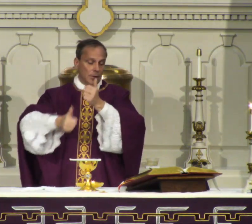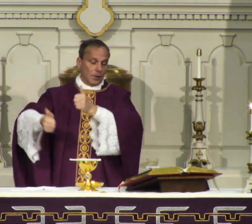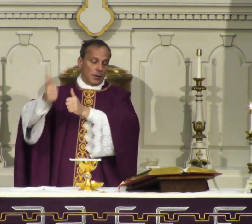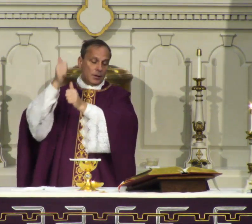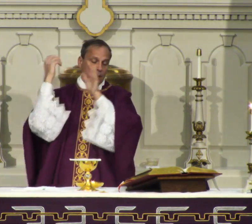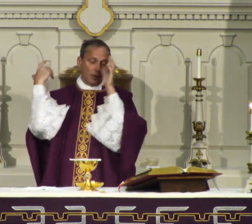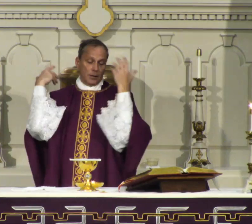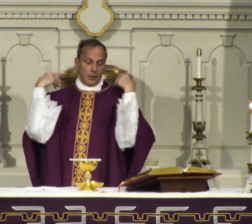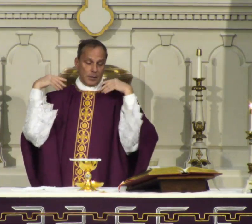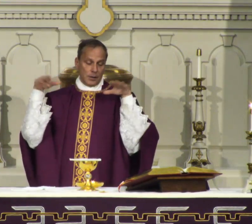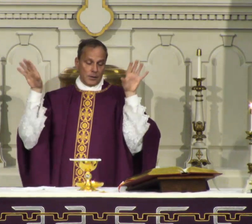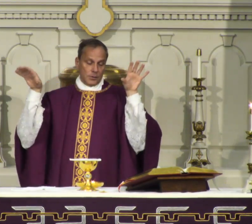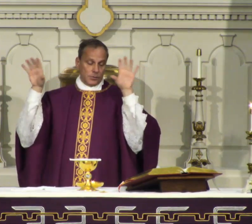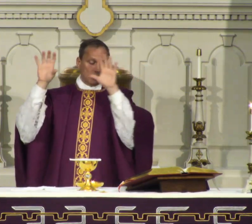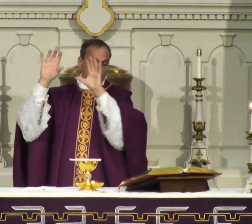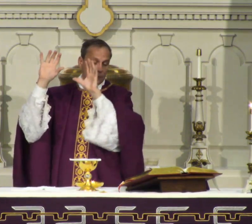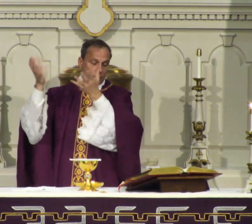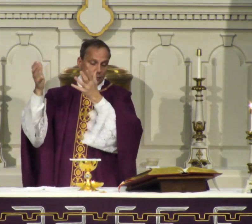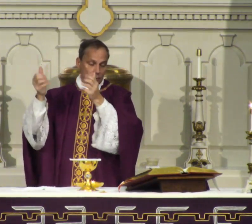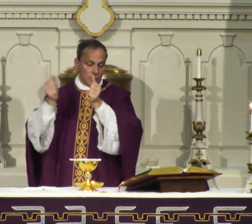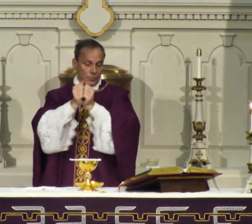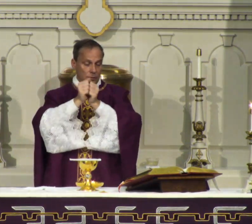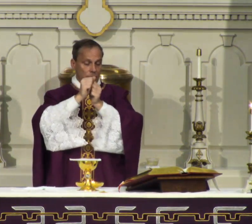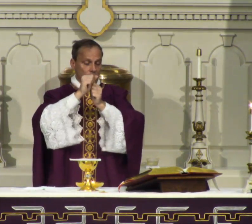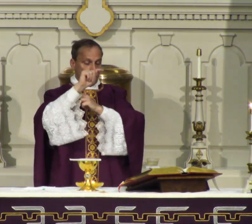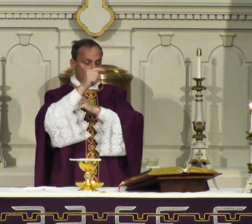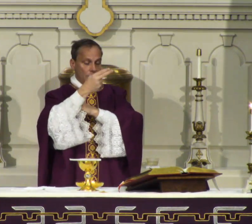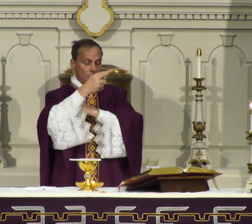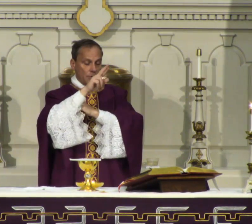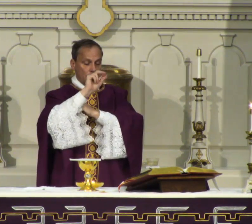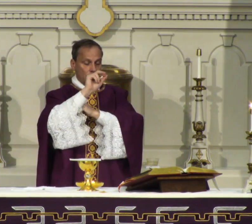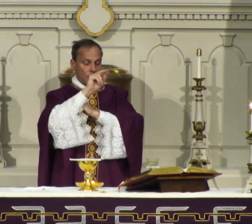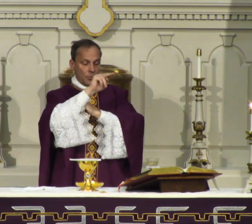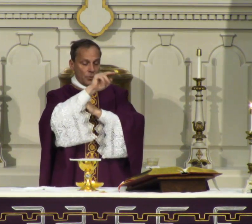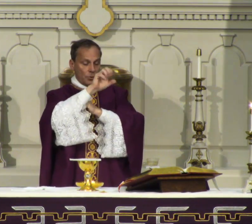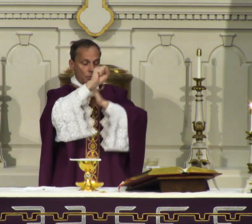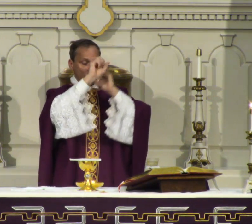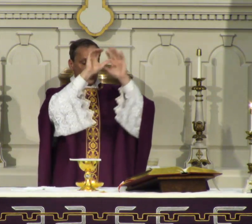And so, with angels and archangels,